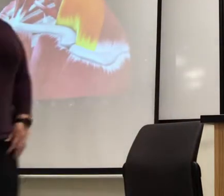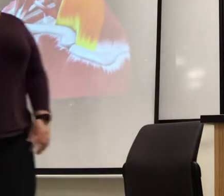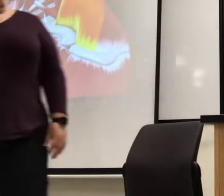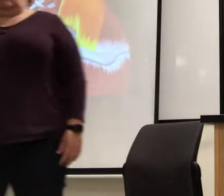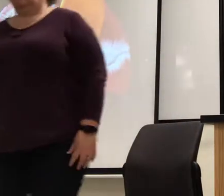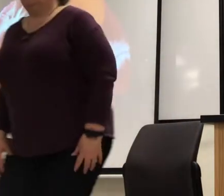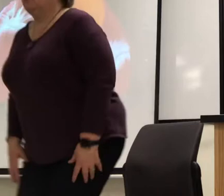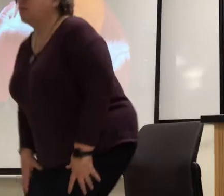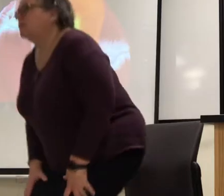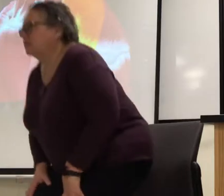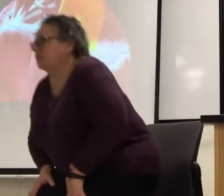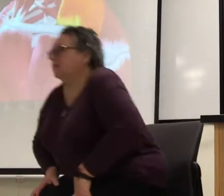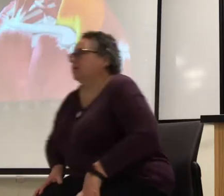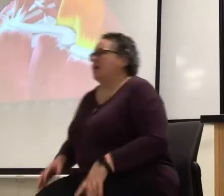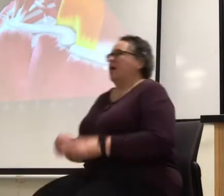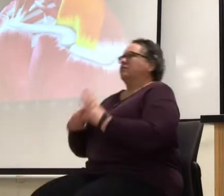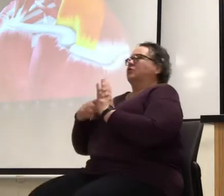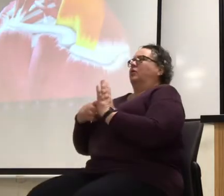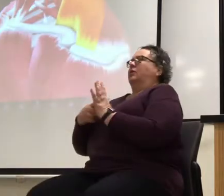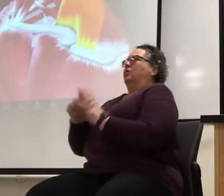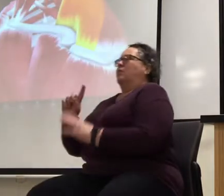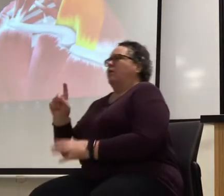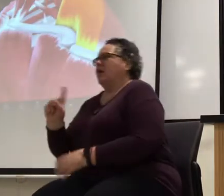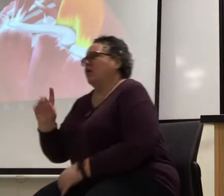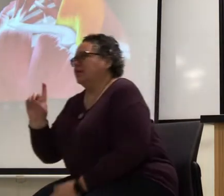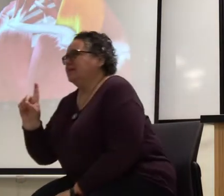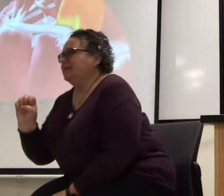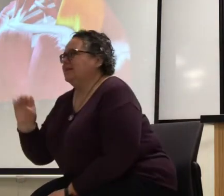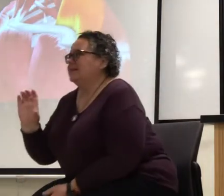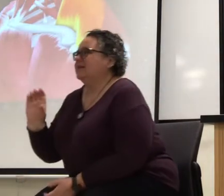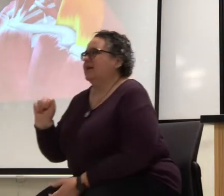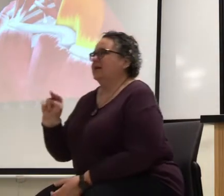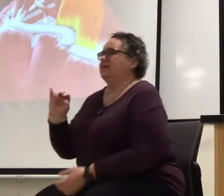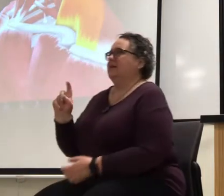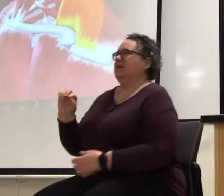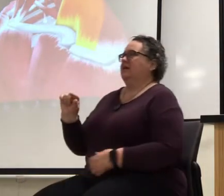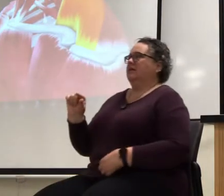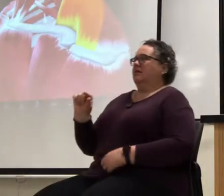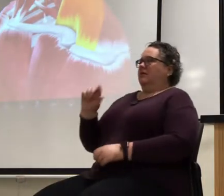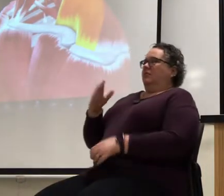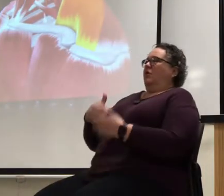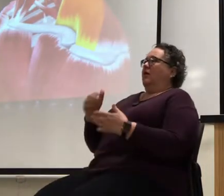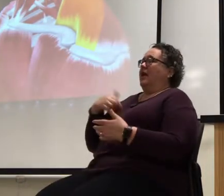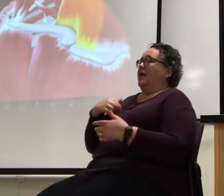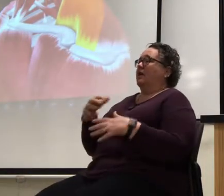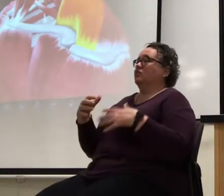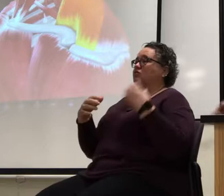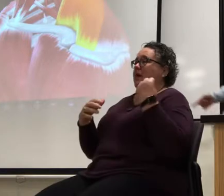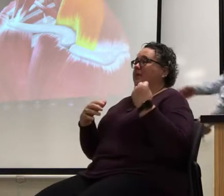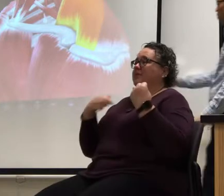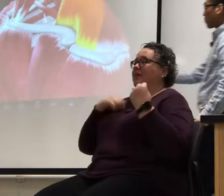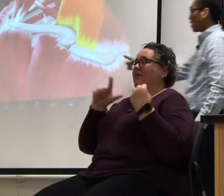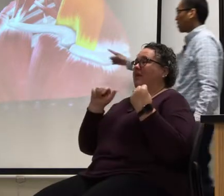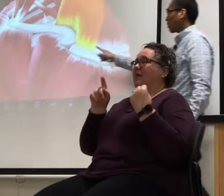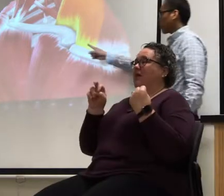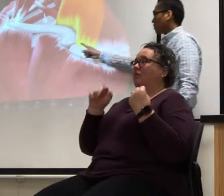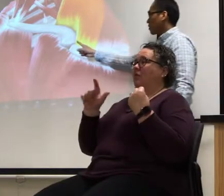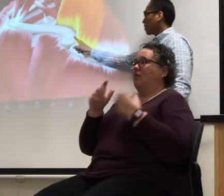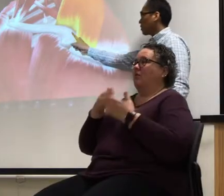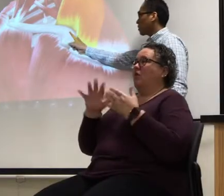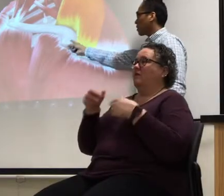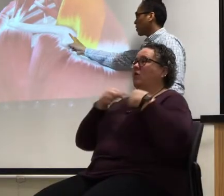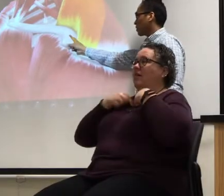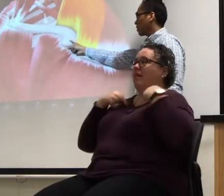I'm showing you where the descending part of trapezius inserts. It grabs the lateral part of the clavicle right here.